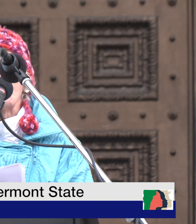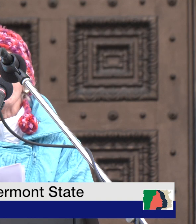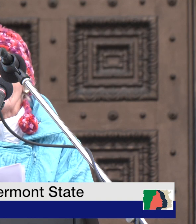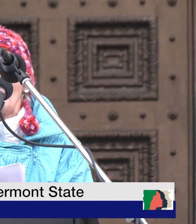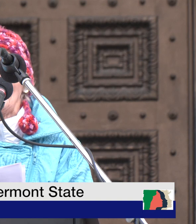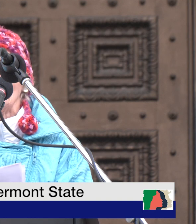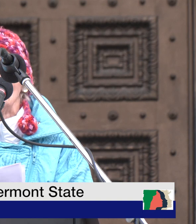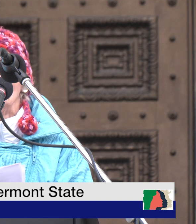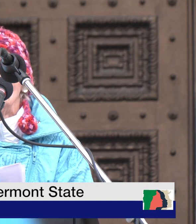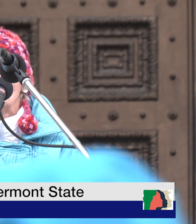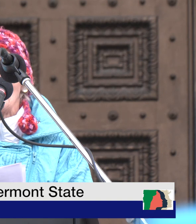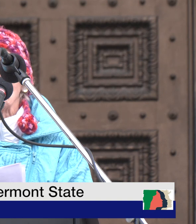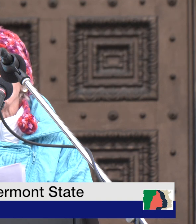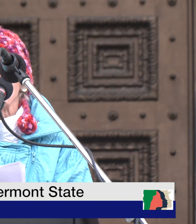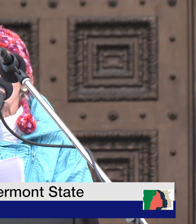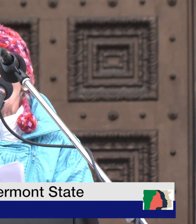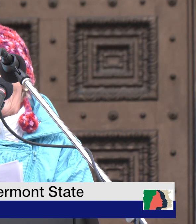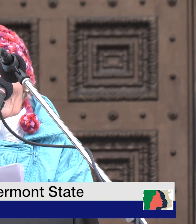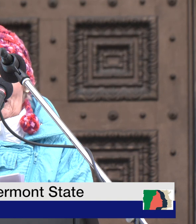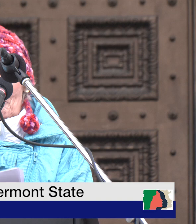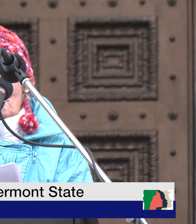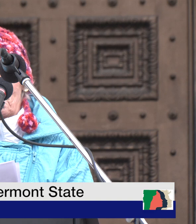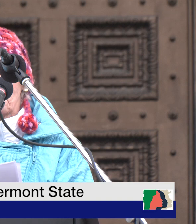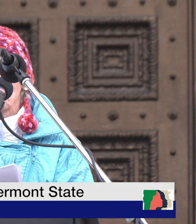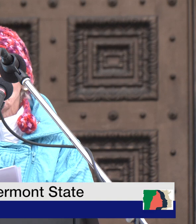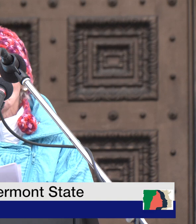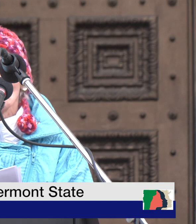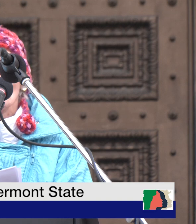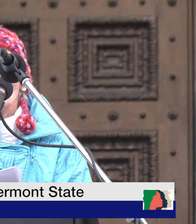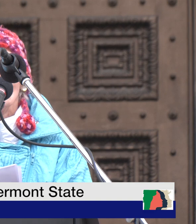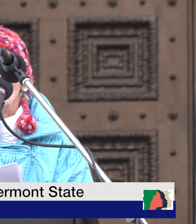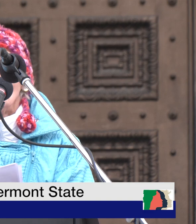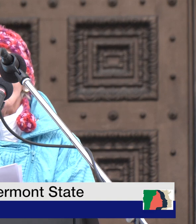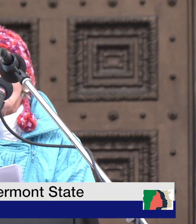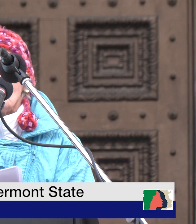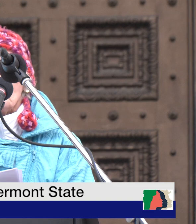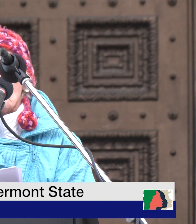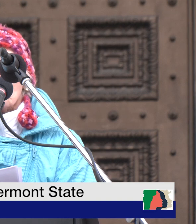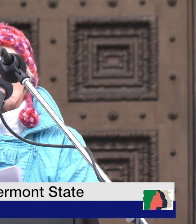of you today. Thank you for being here.